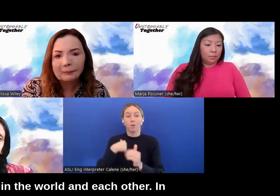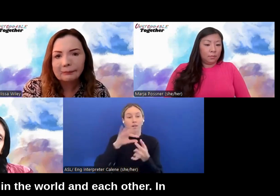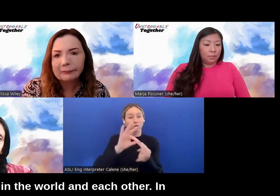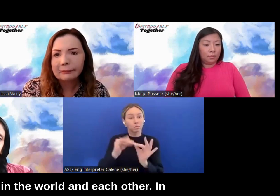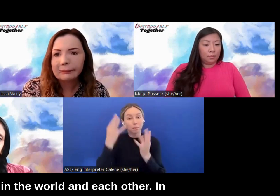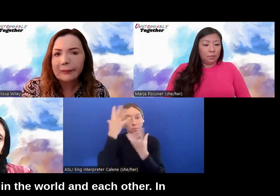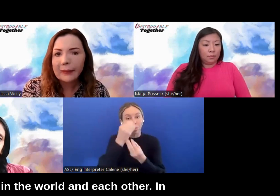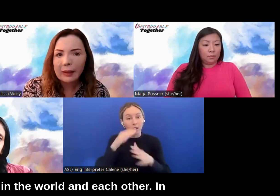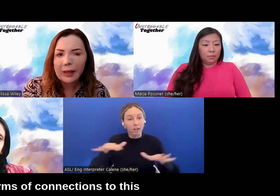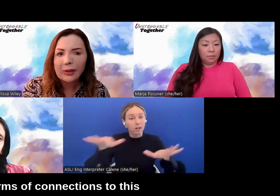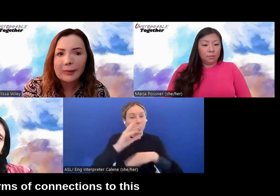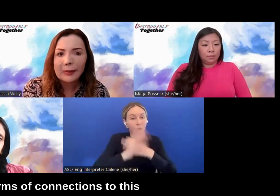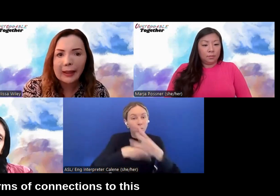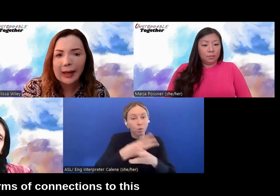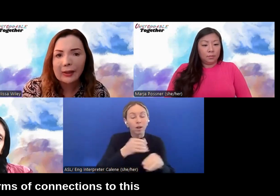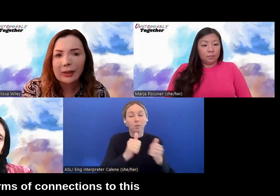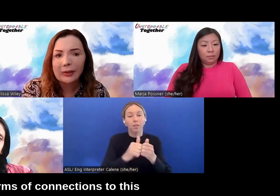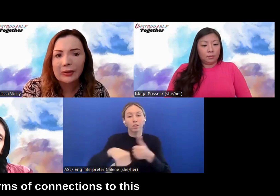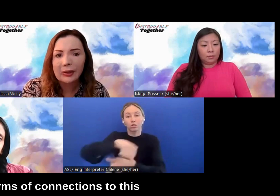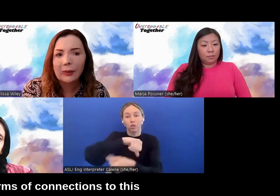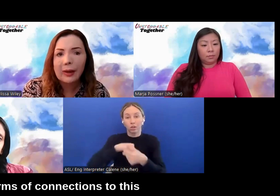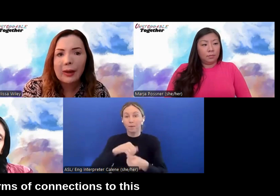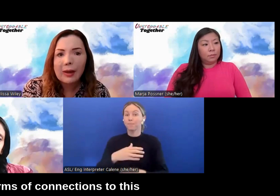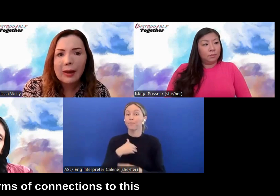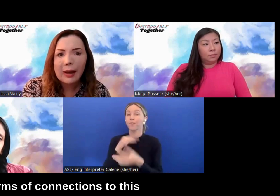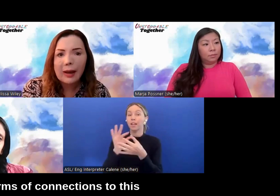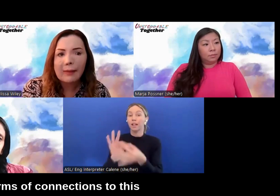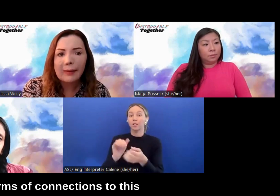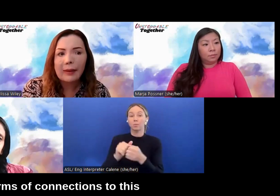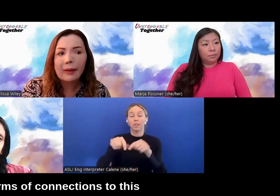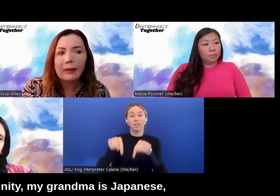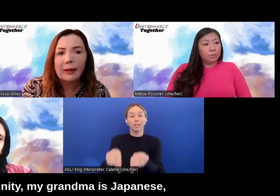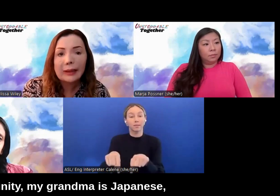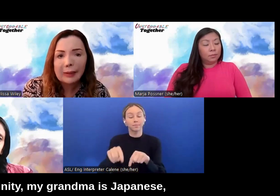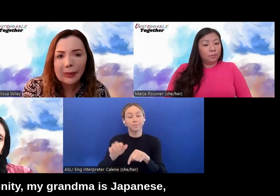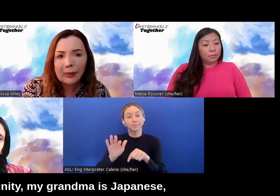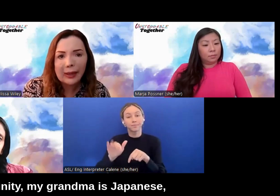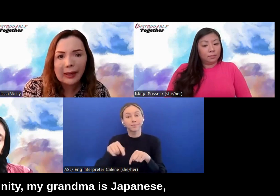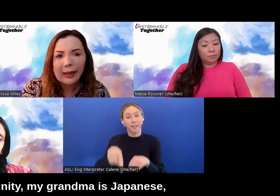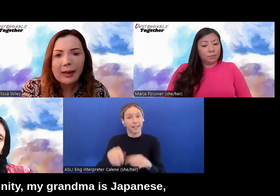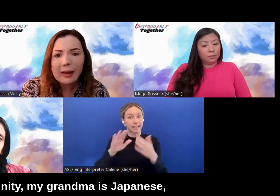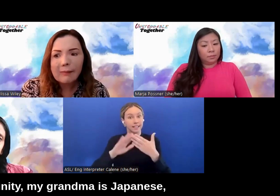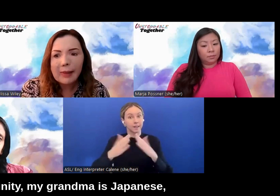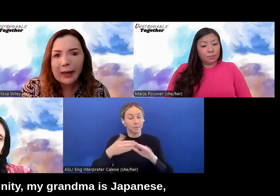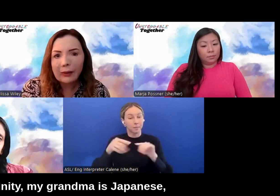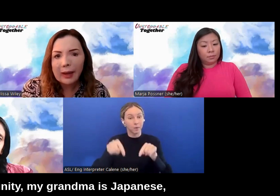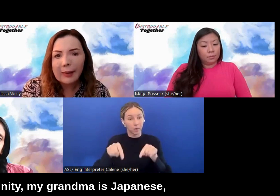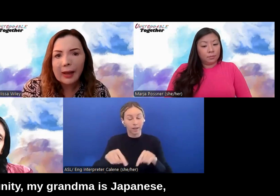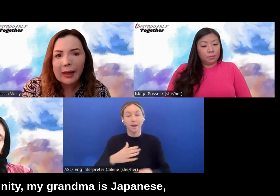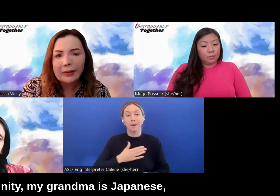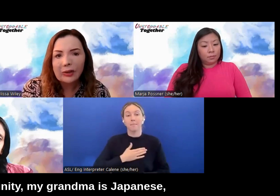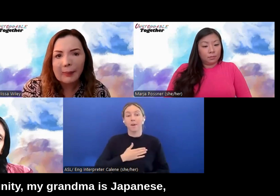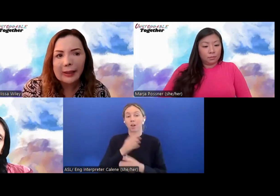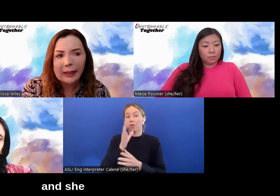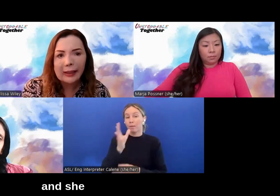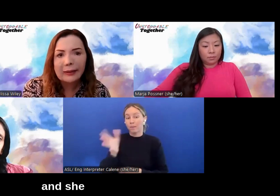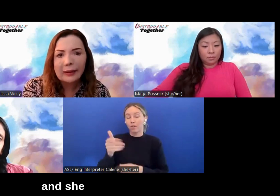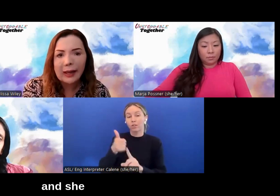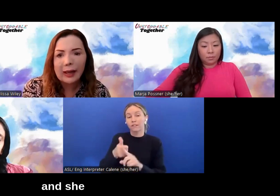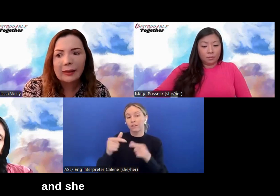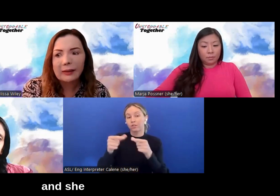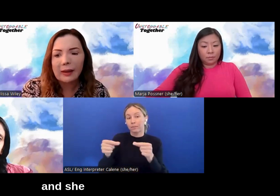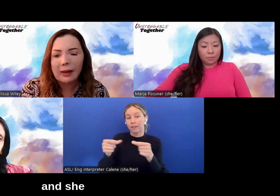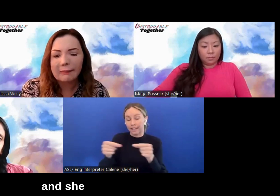other. In terms of my connections to this community, my grandma is